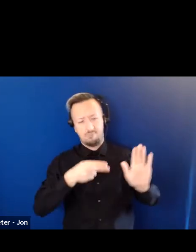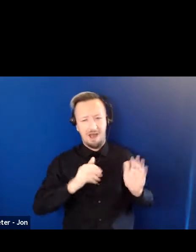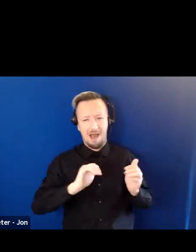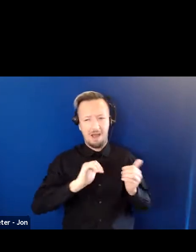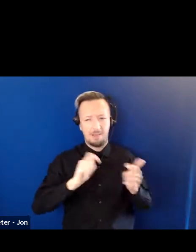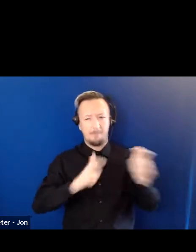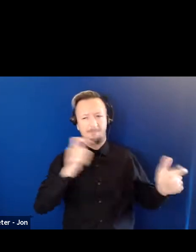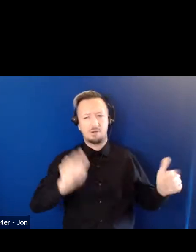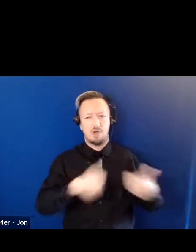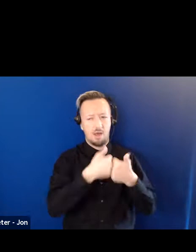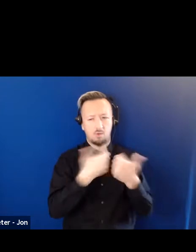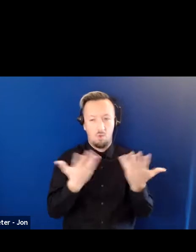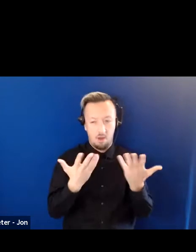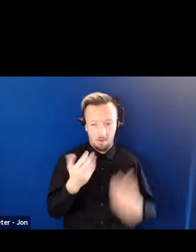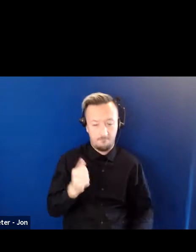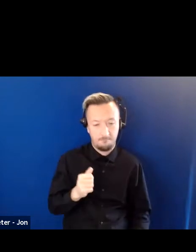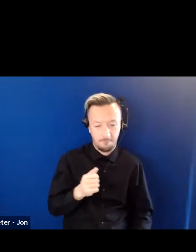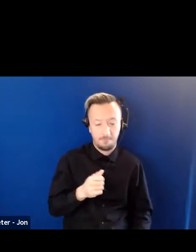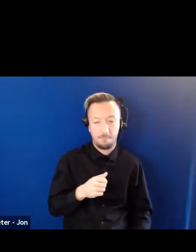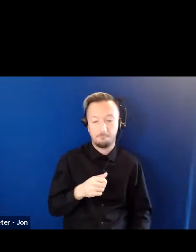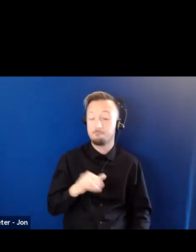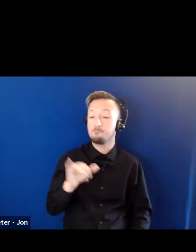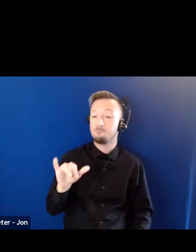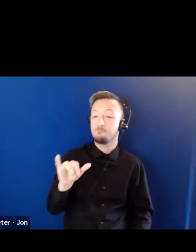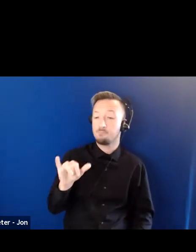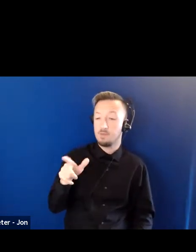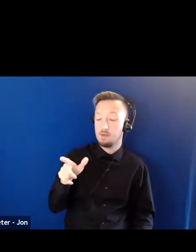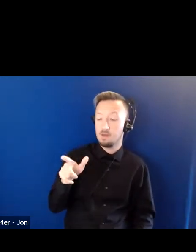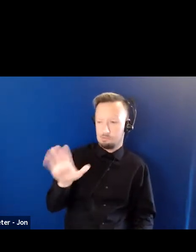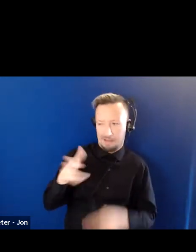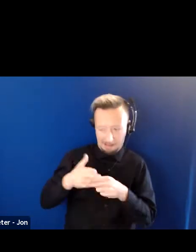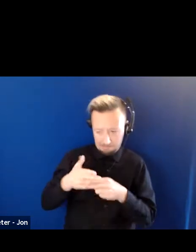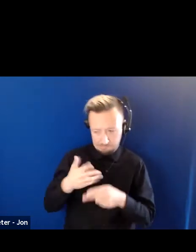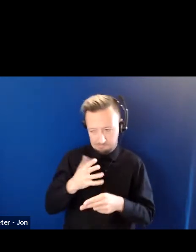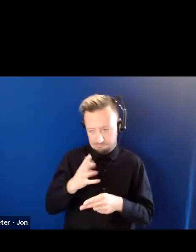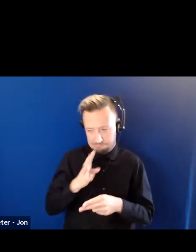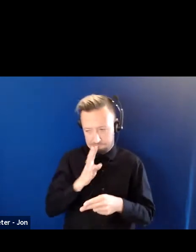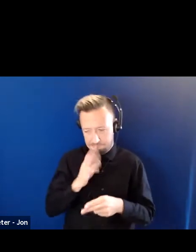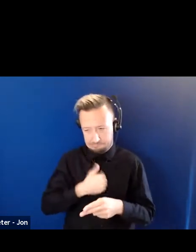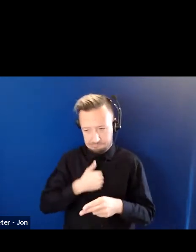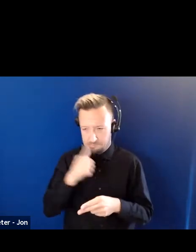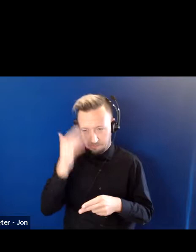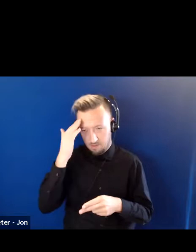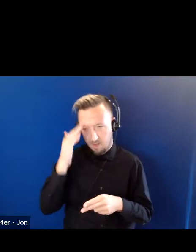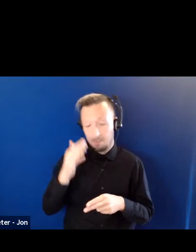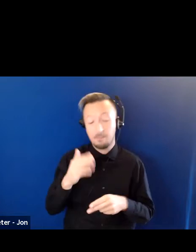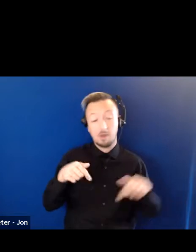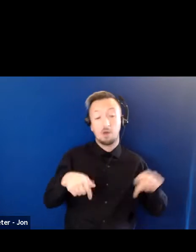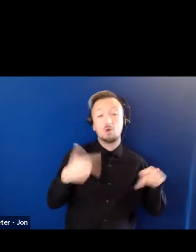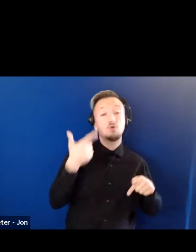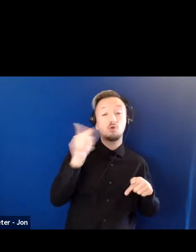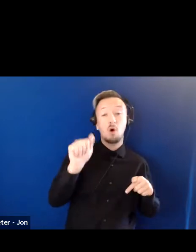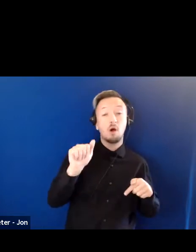The biggest challenge for me, for Georgia, in rebranding was,